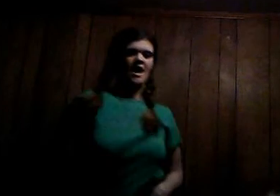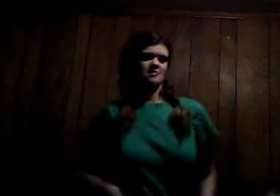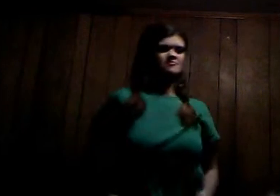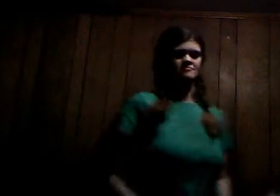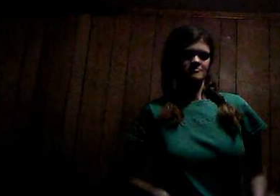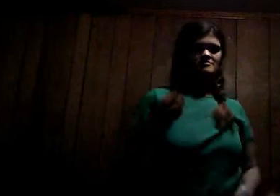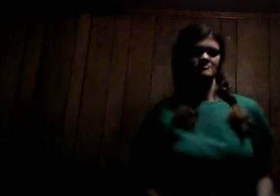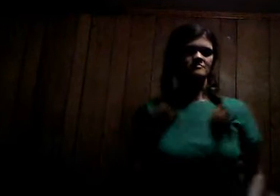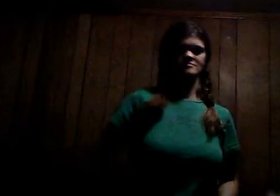Time.